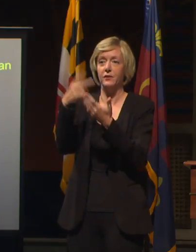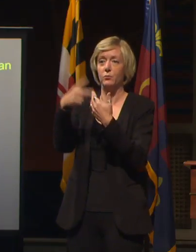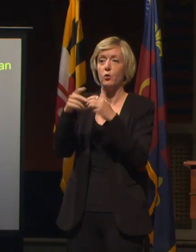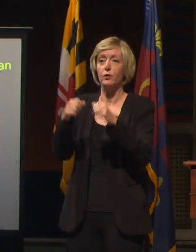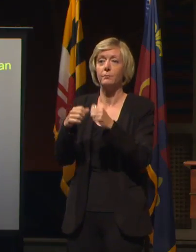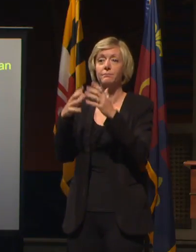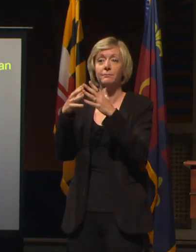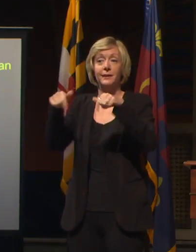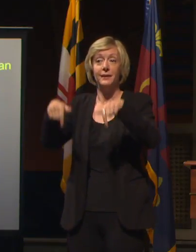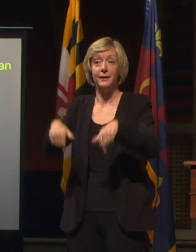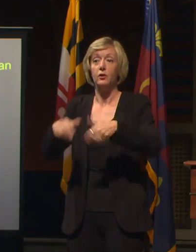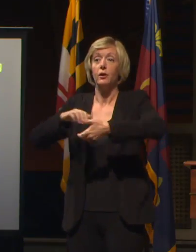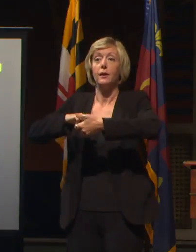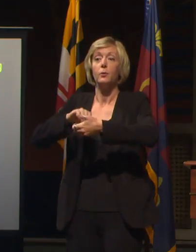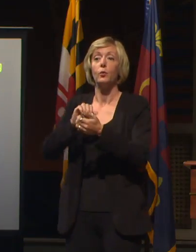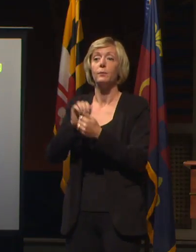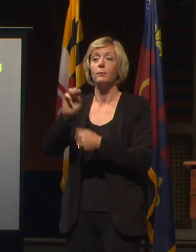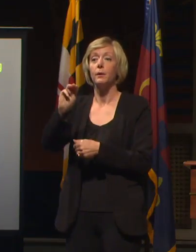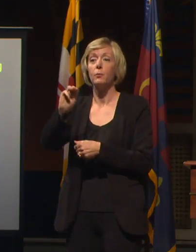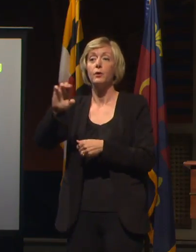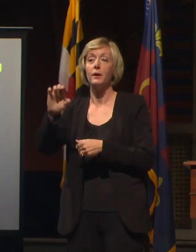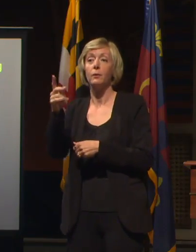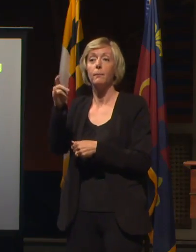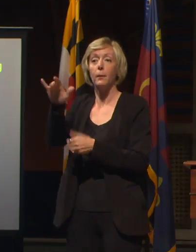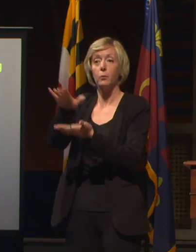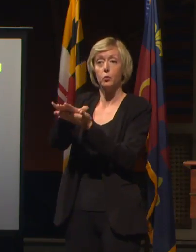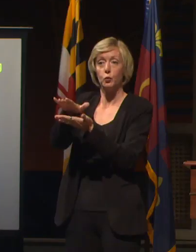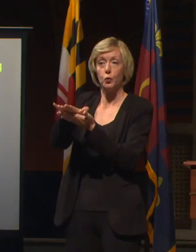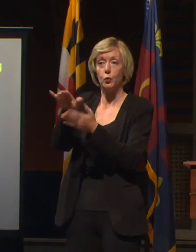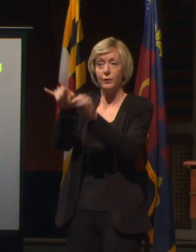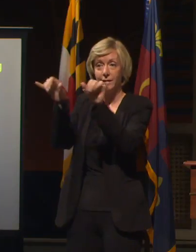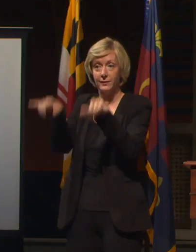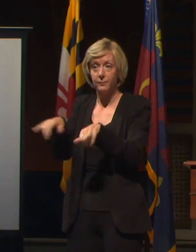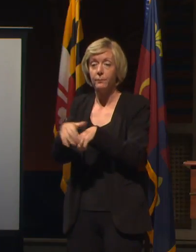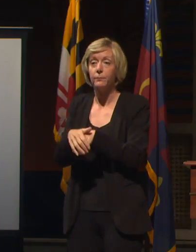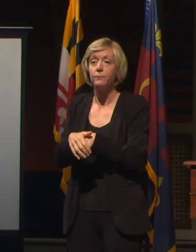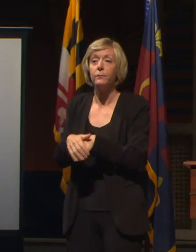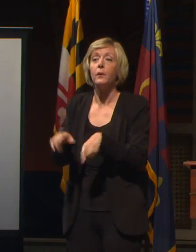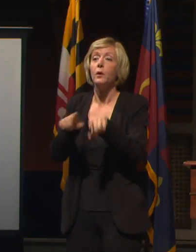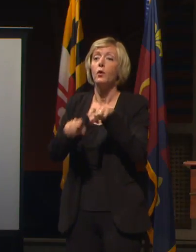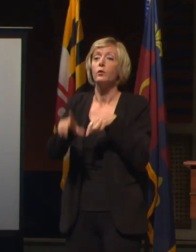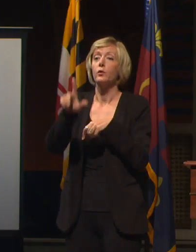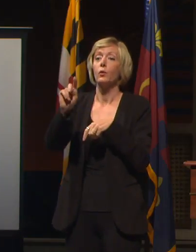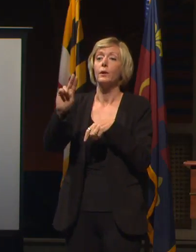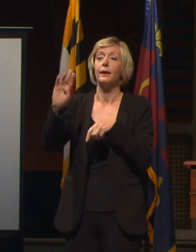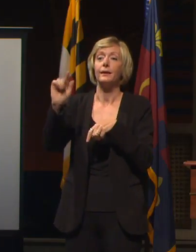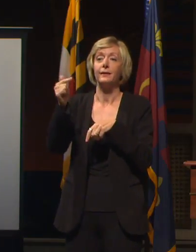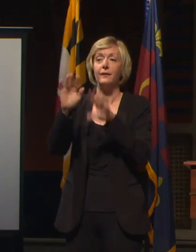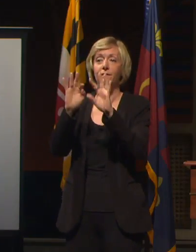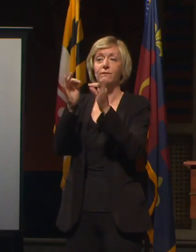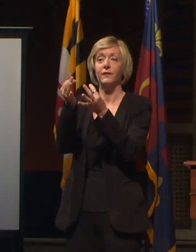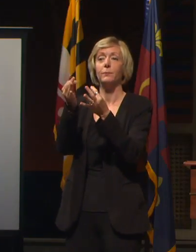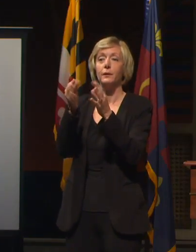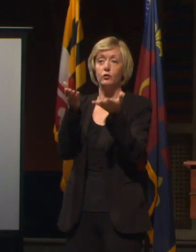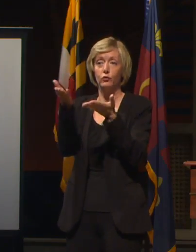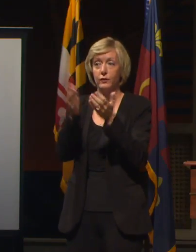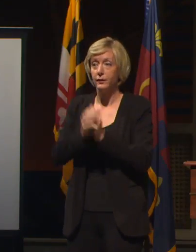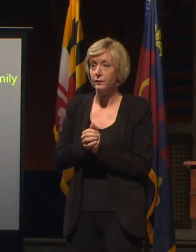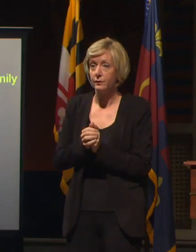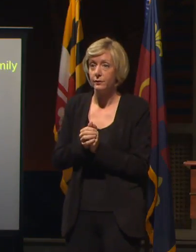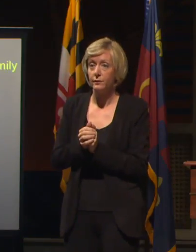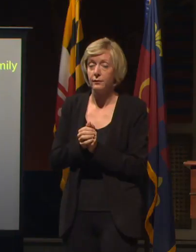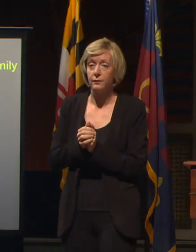in collaboration with Montgomery County Public Schools and the Landing Family Services as part of what